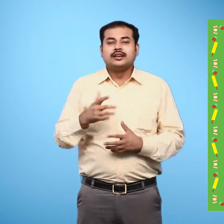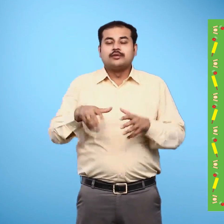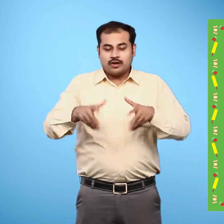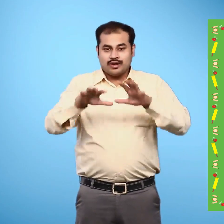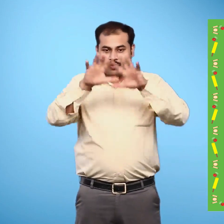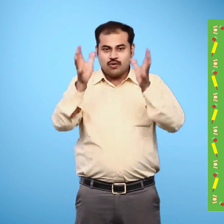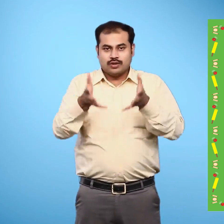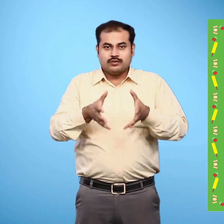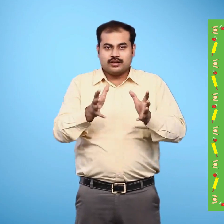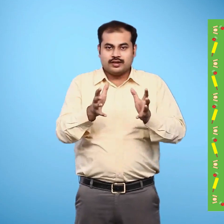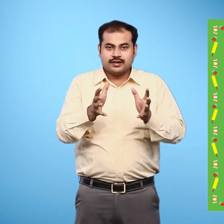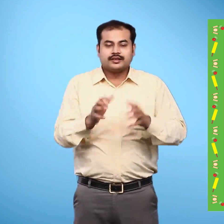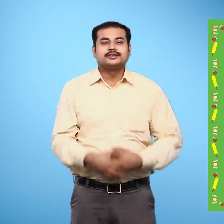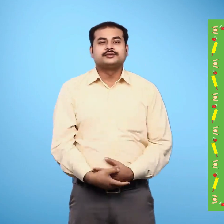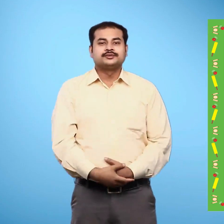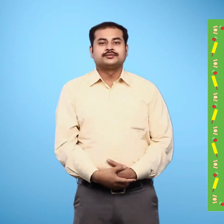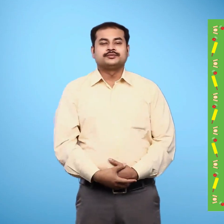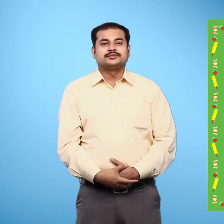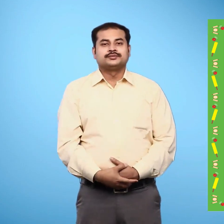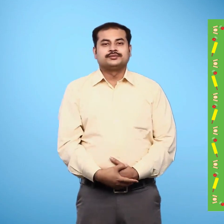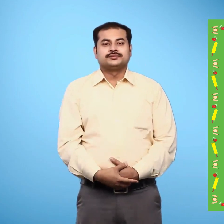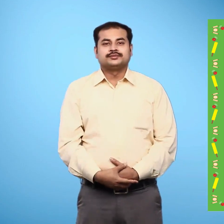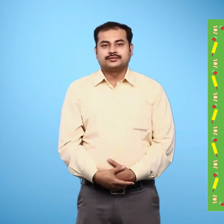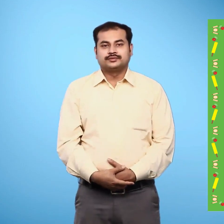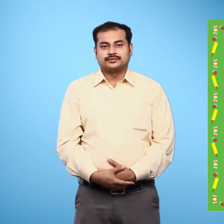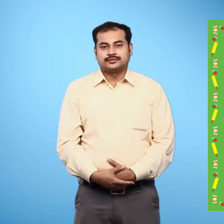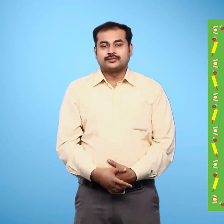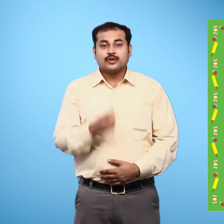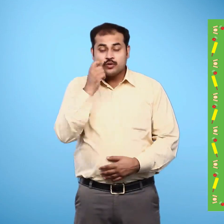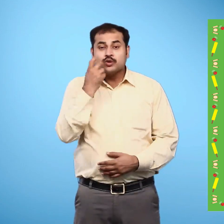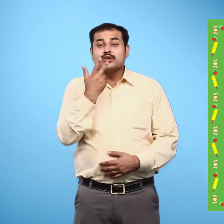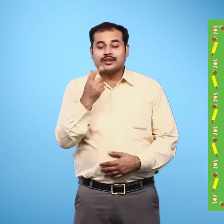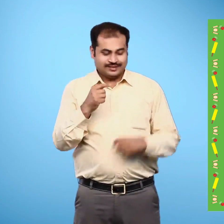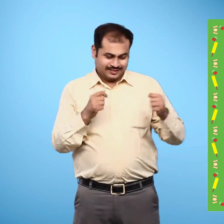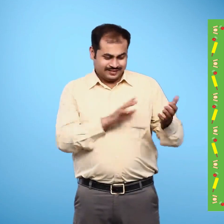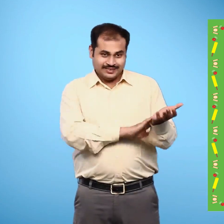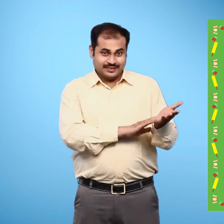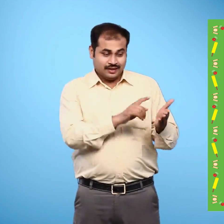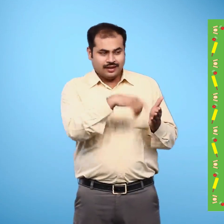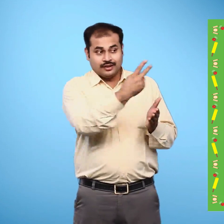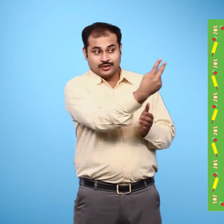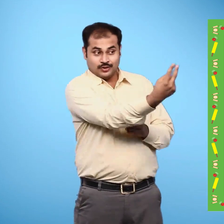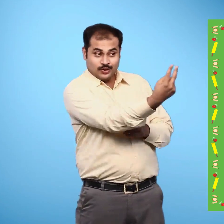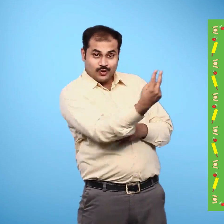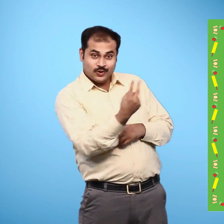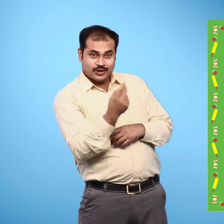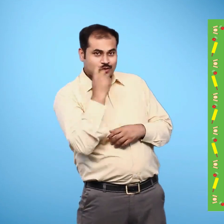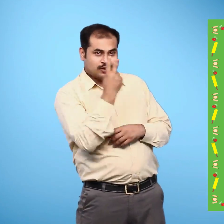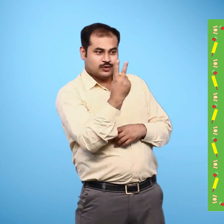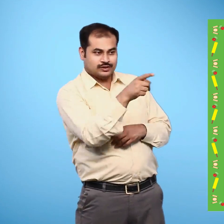holding a big ball in his hand. 2 boys are coming with objects in their